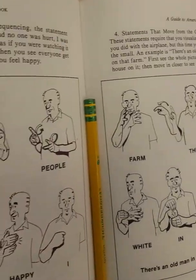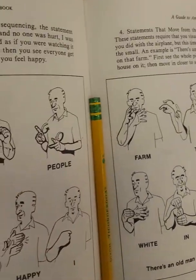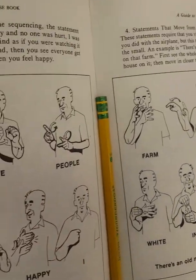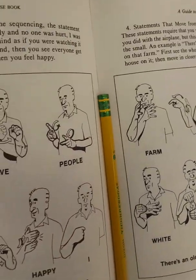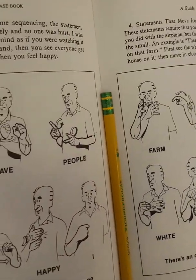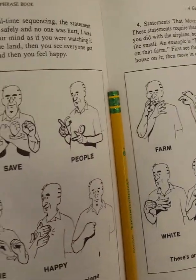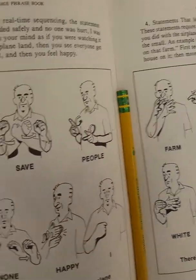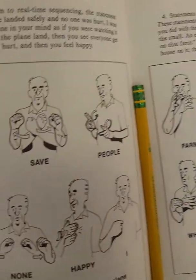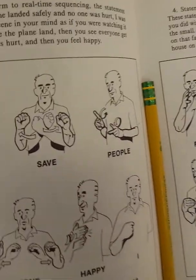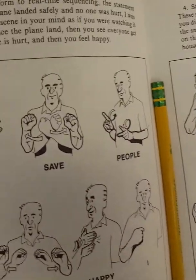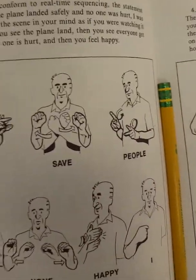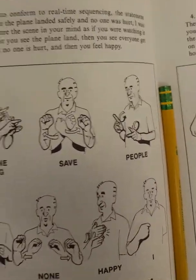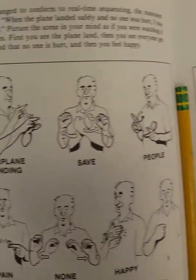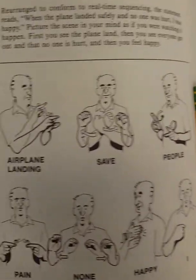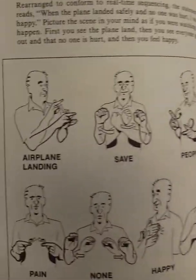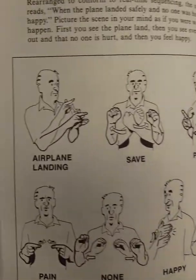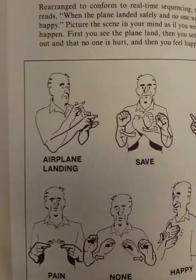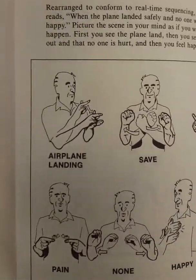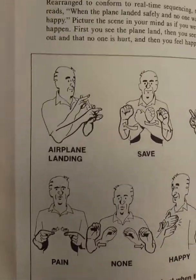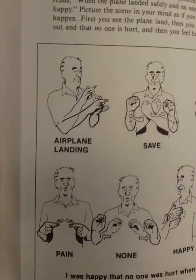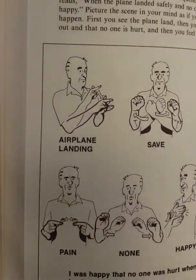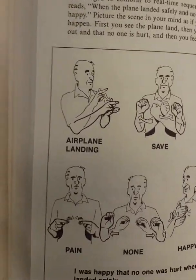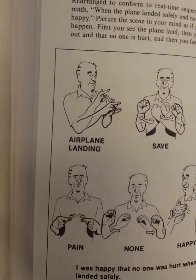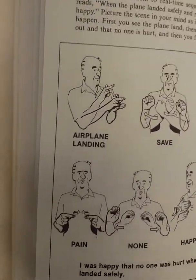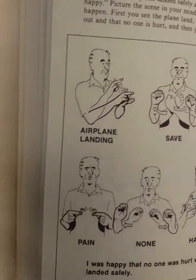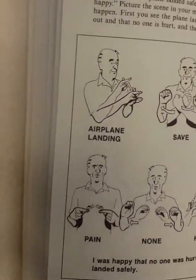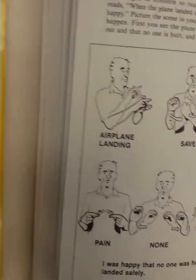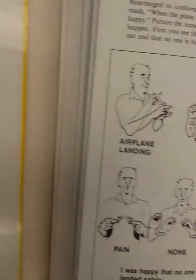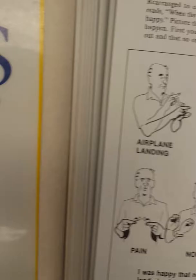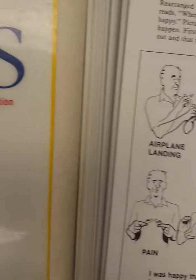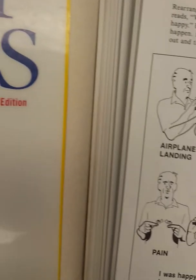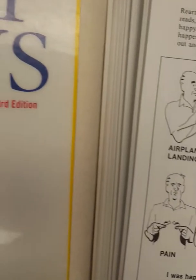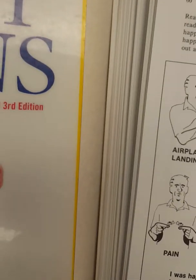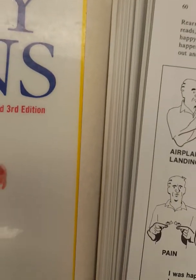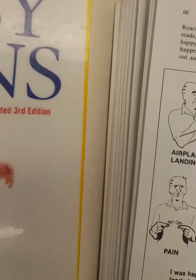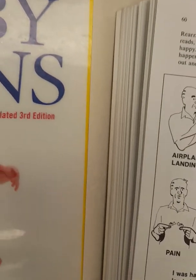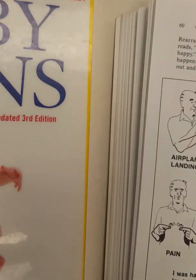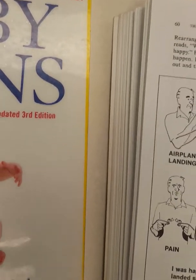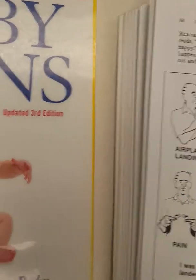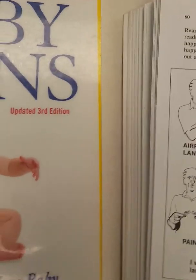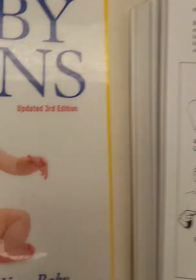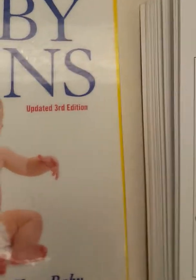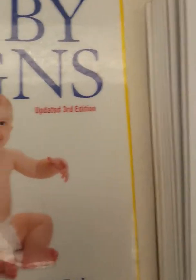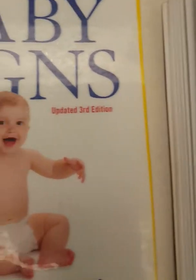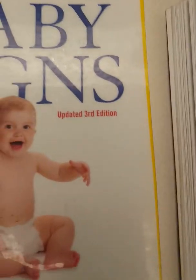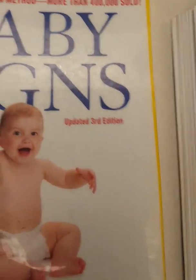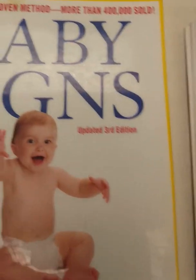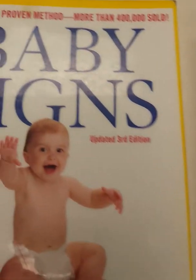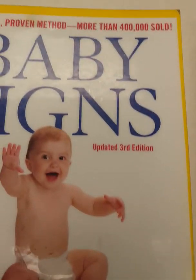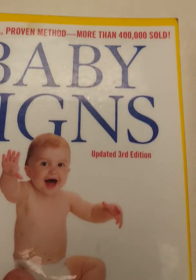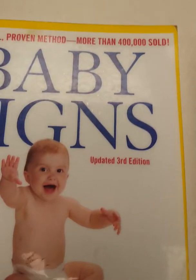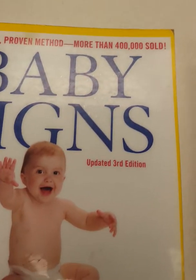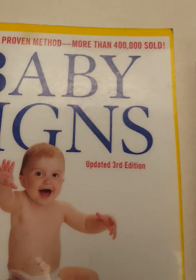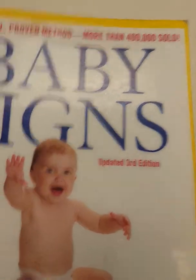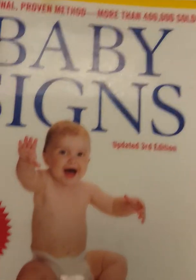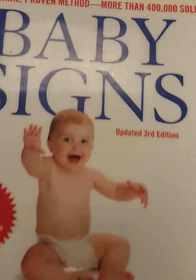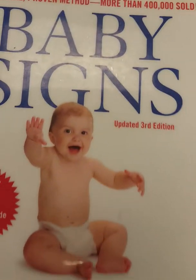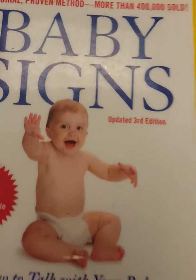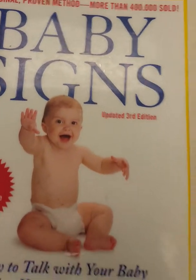no handler dreams. Understand the world. History is the soul of mysteries. Work to play loud to be elite. Give you a chance to speak in